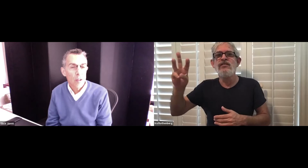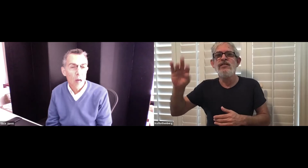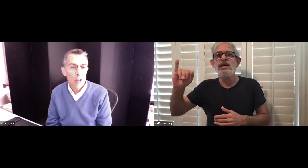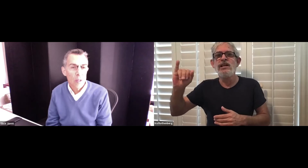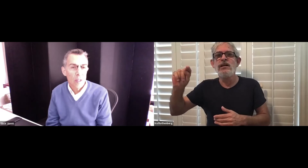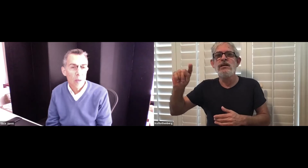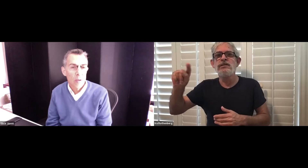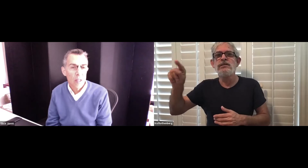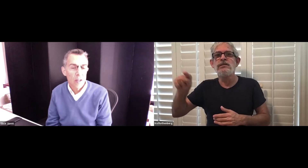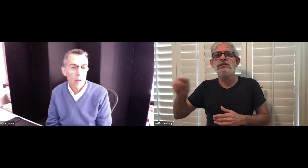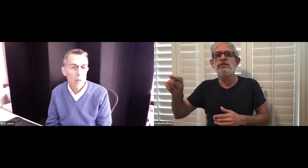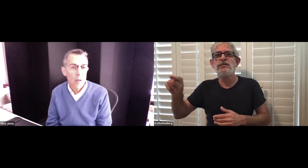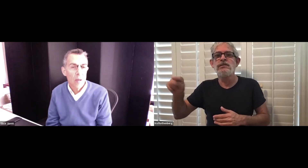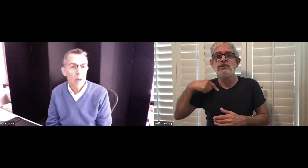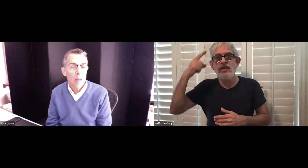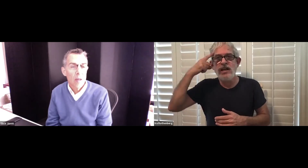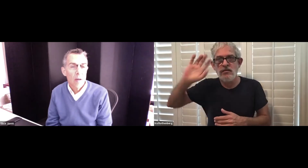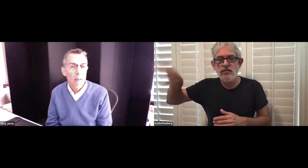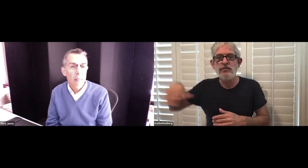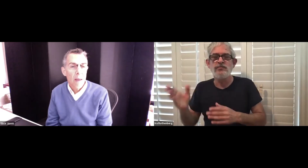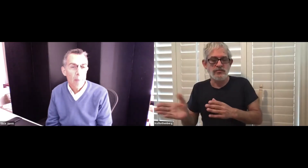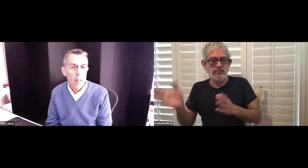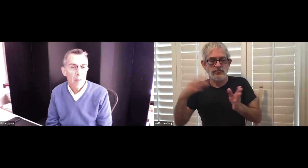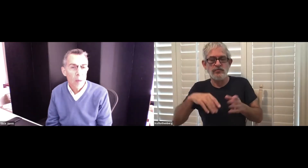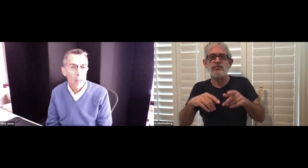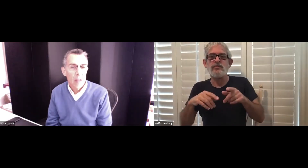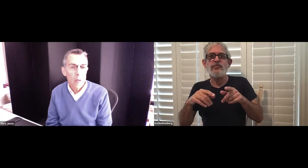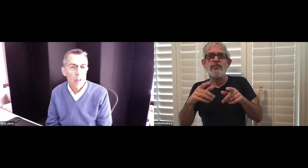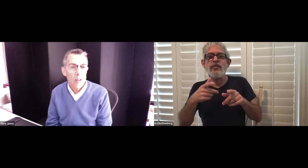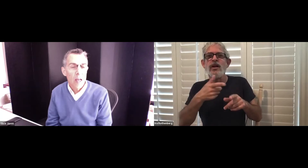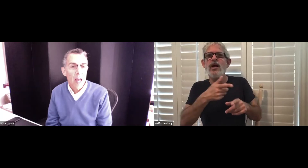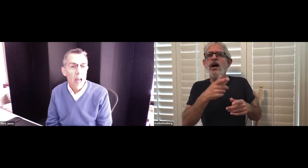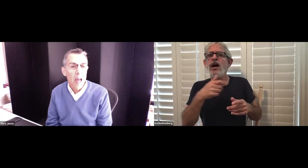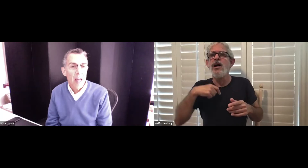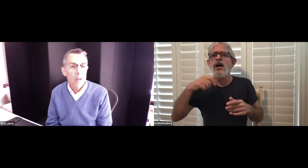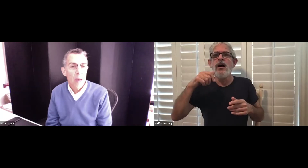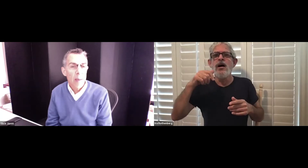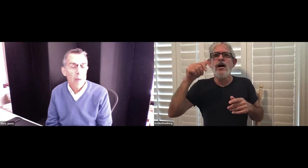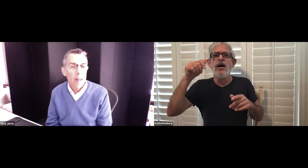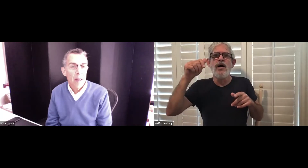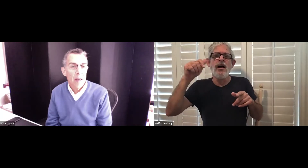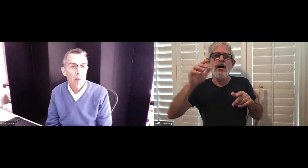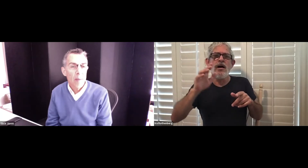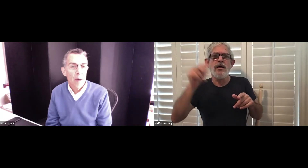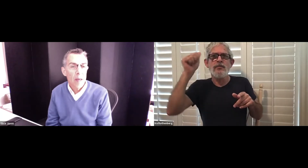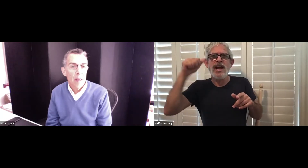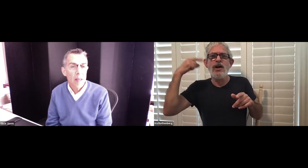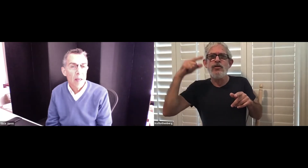Auschwitz that they were sent to. I believe they went to Auschwitz. And it so happened that my